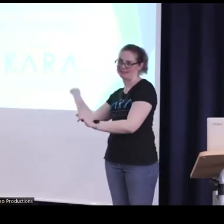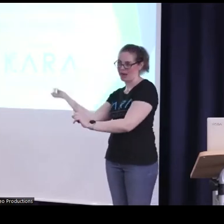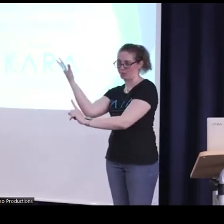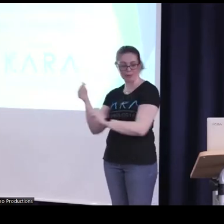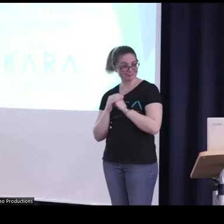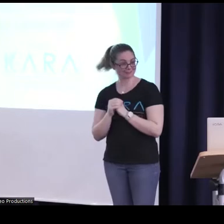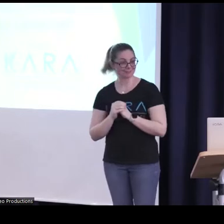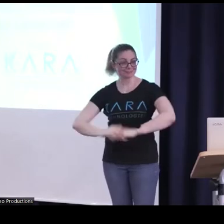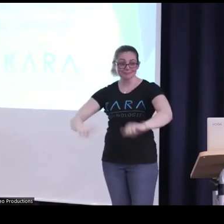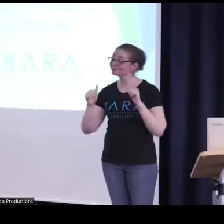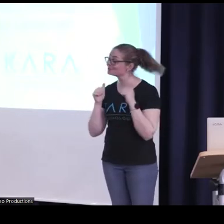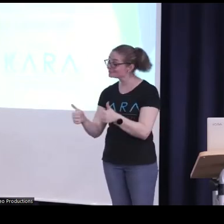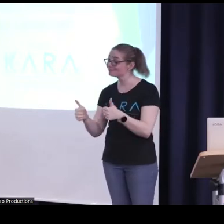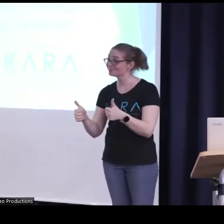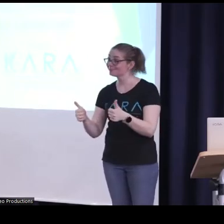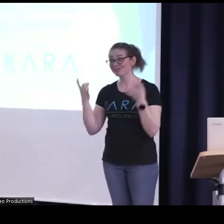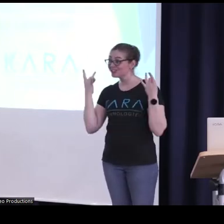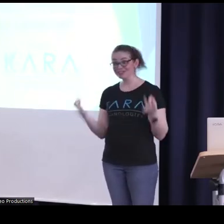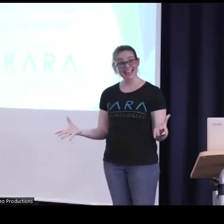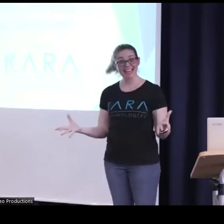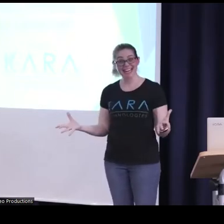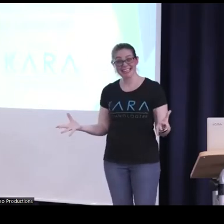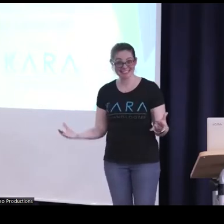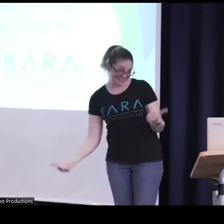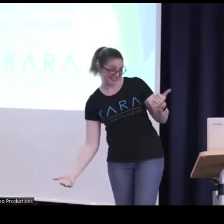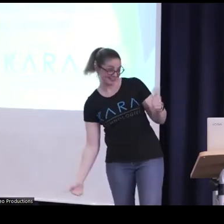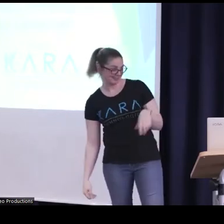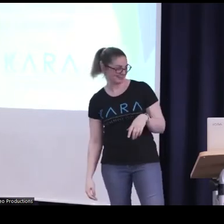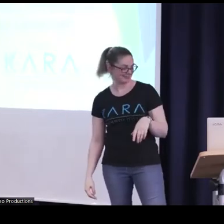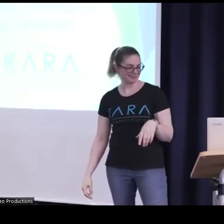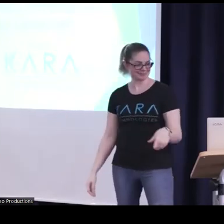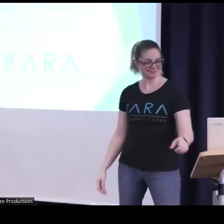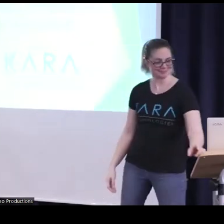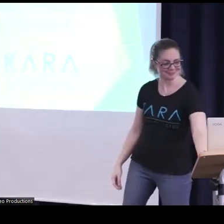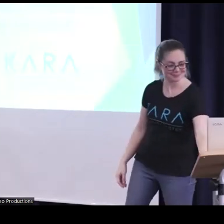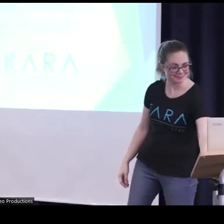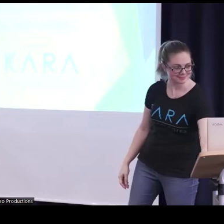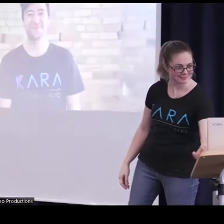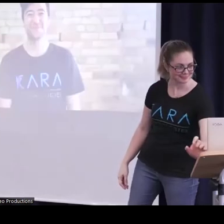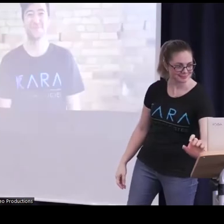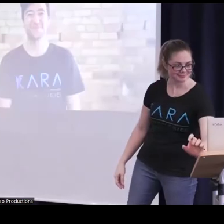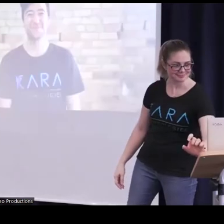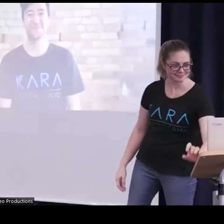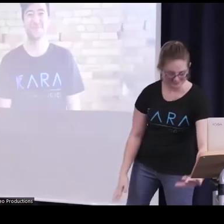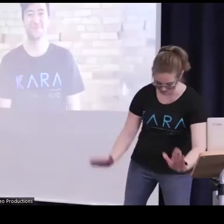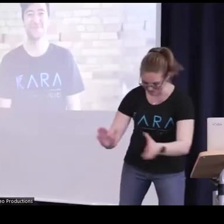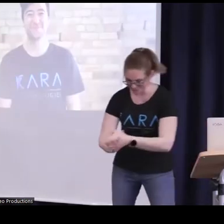explain how we do that once we get to that slide. Okay, ready? Let's get started.